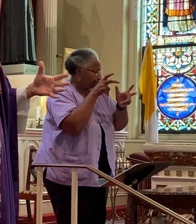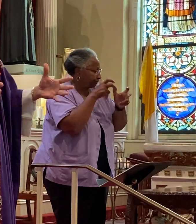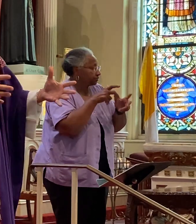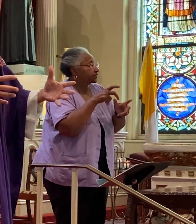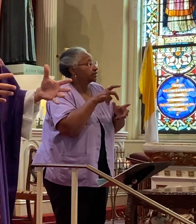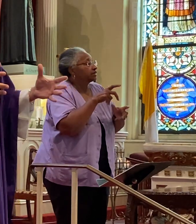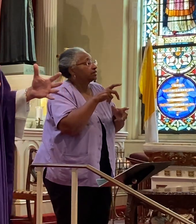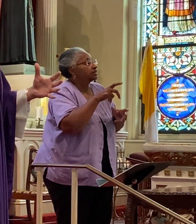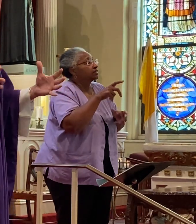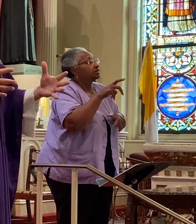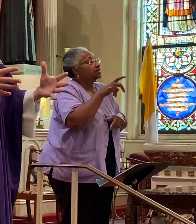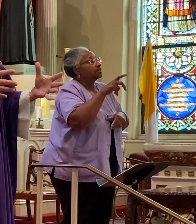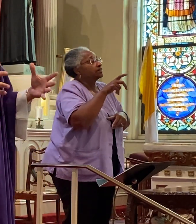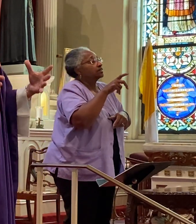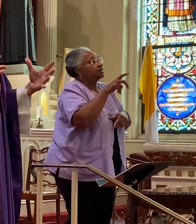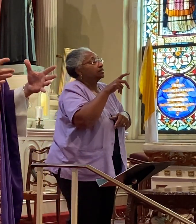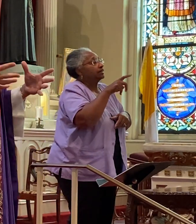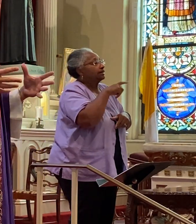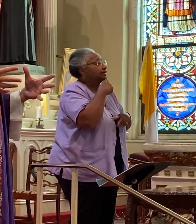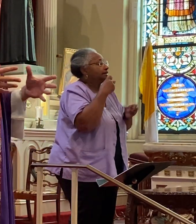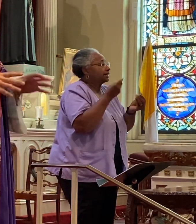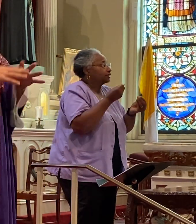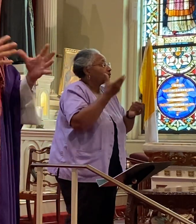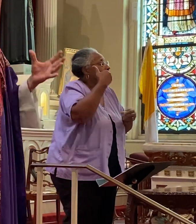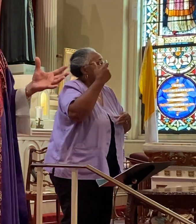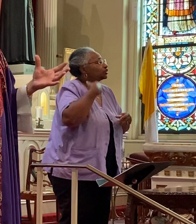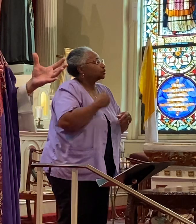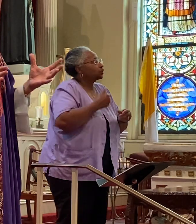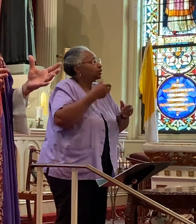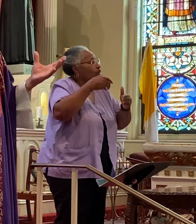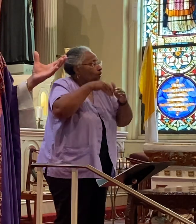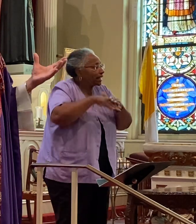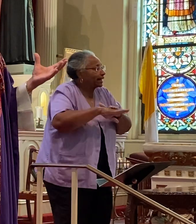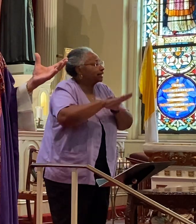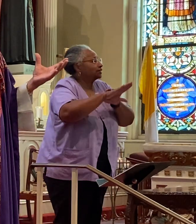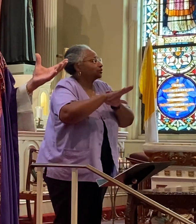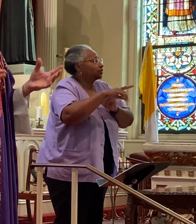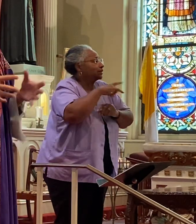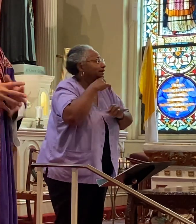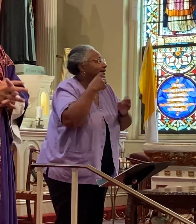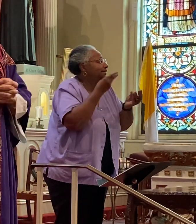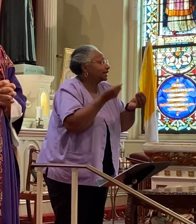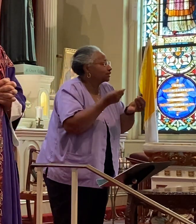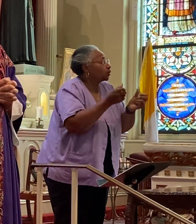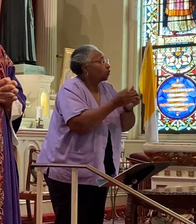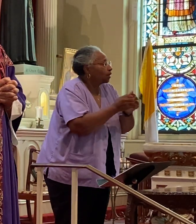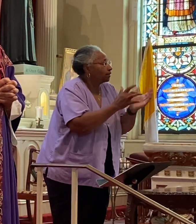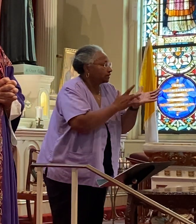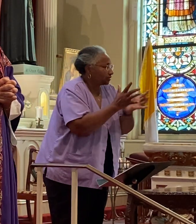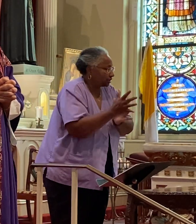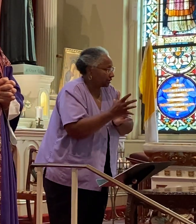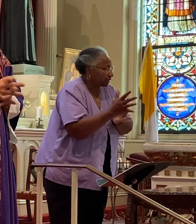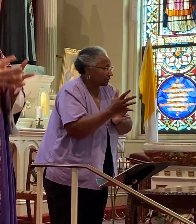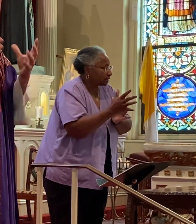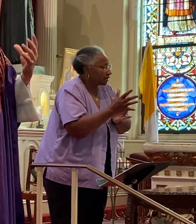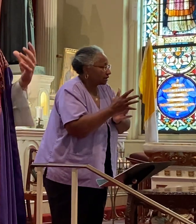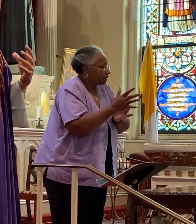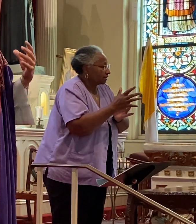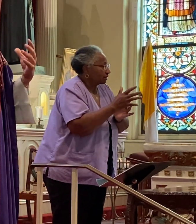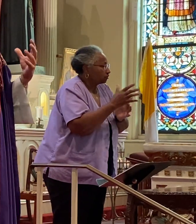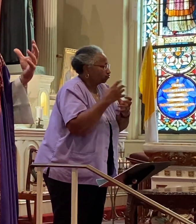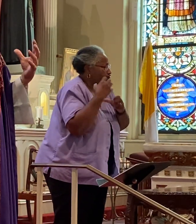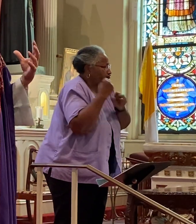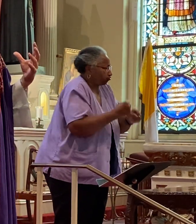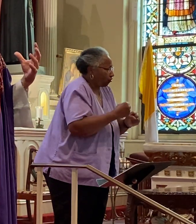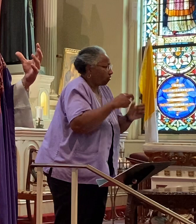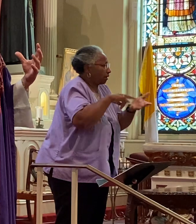go with Jesus into the desert. That gives meaning to the 40 days of Lent. But it dawned on